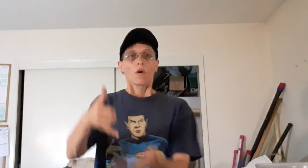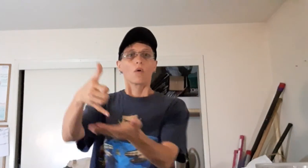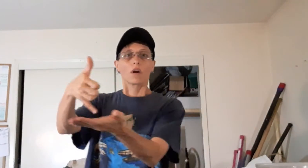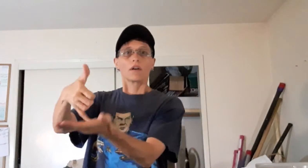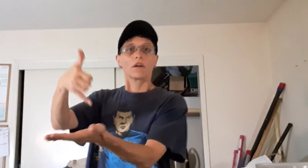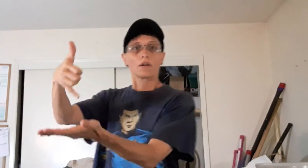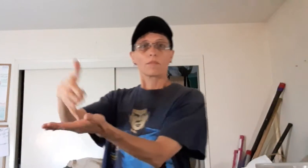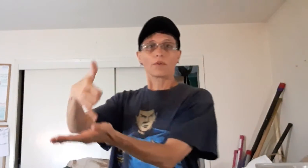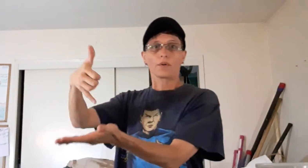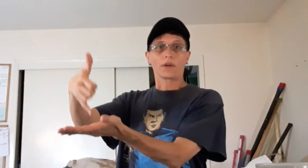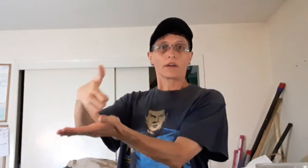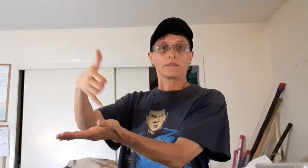Or brewing.